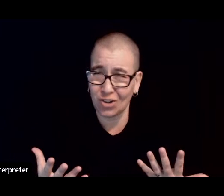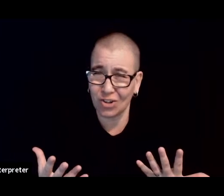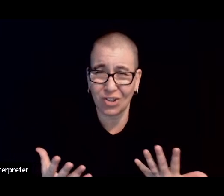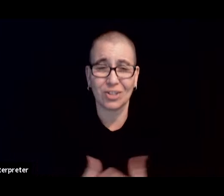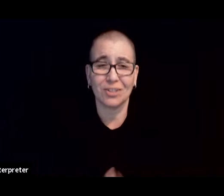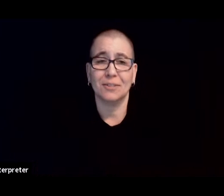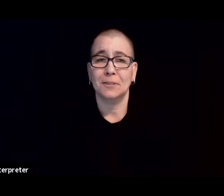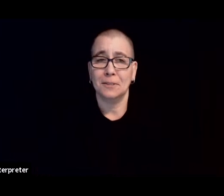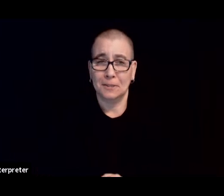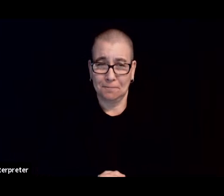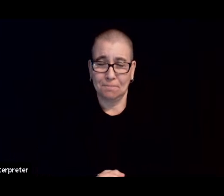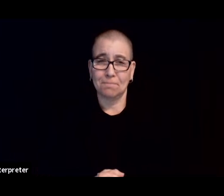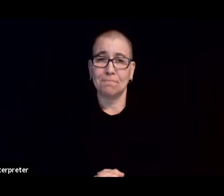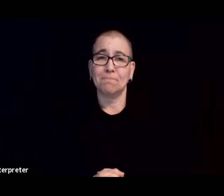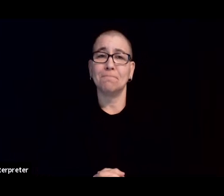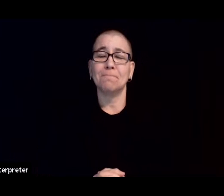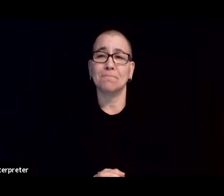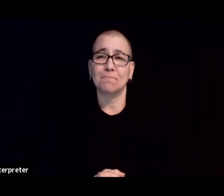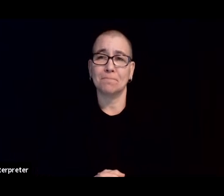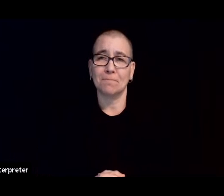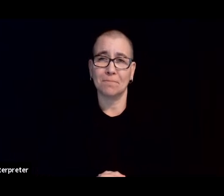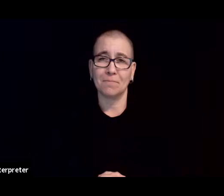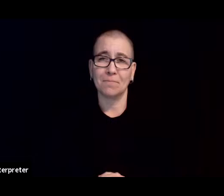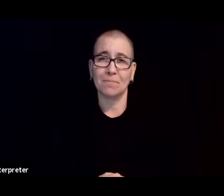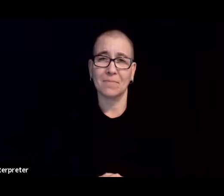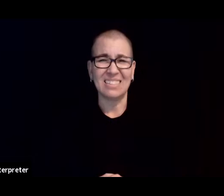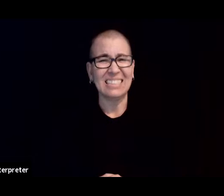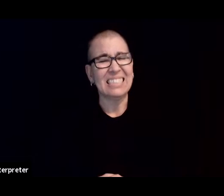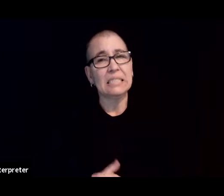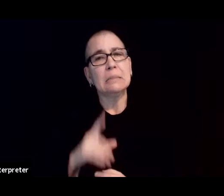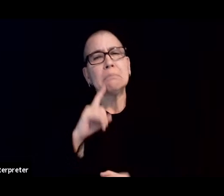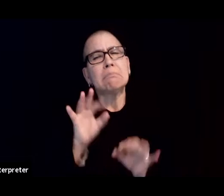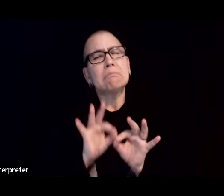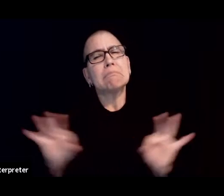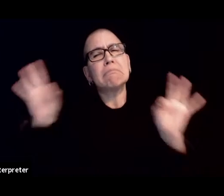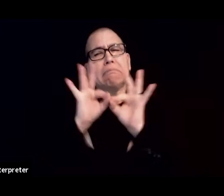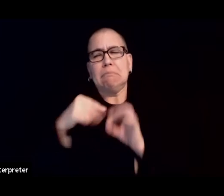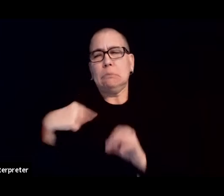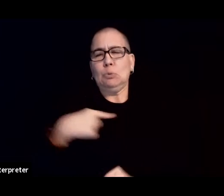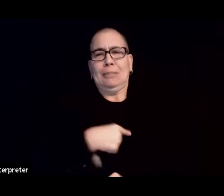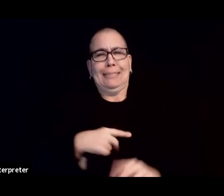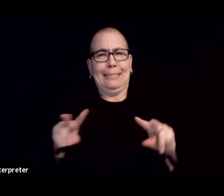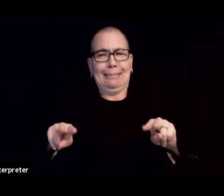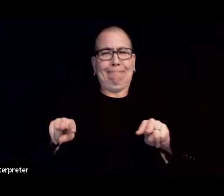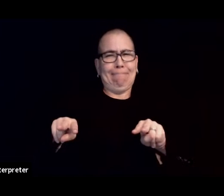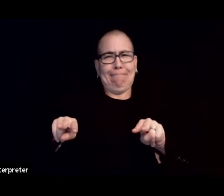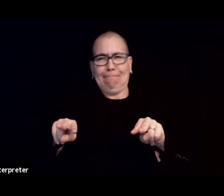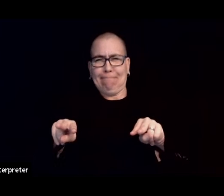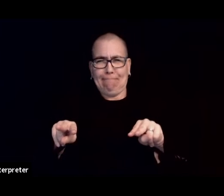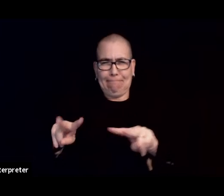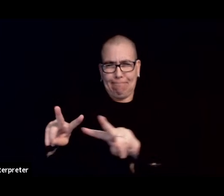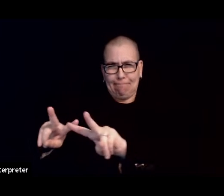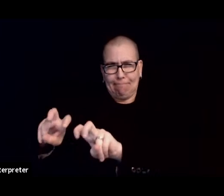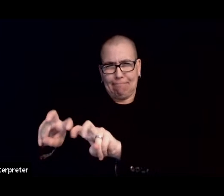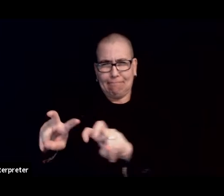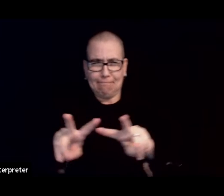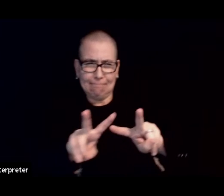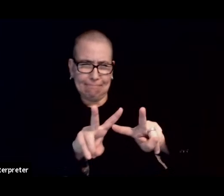wise to really look at this data over a period of time and to be mindful of where that tipping point appears to